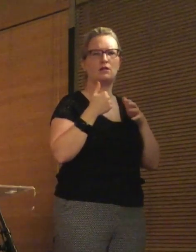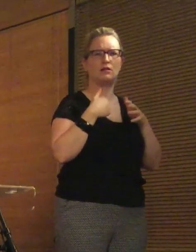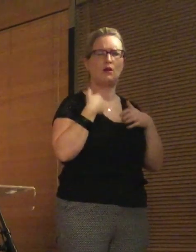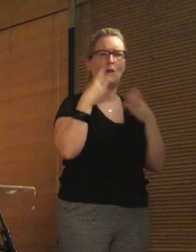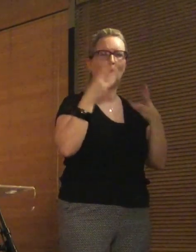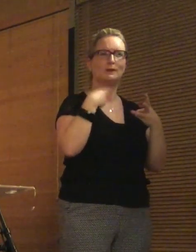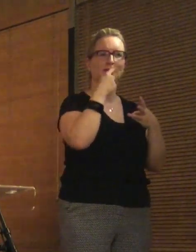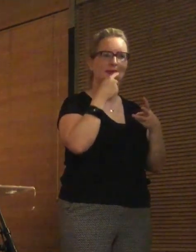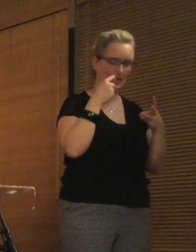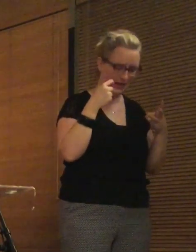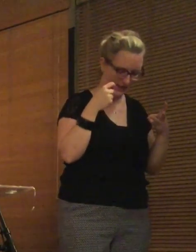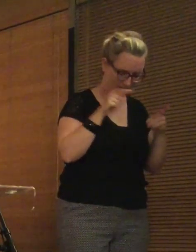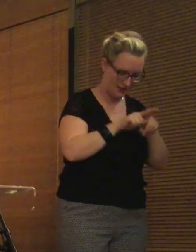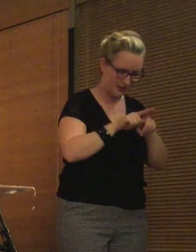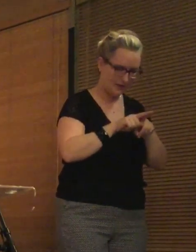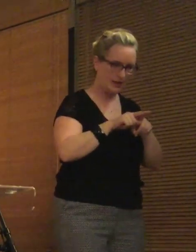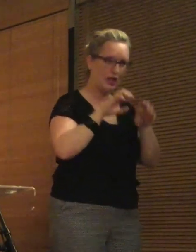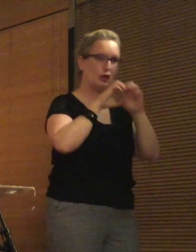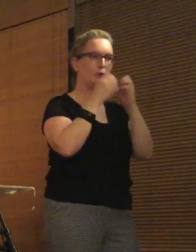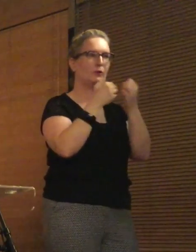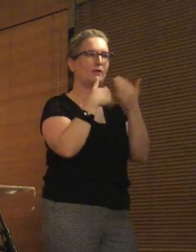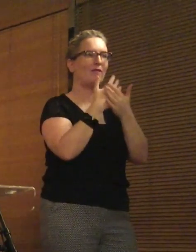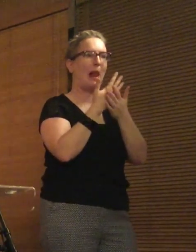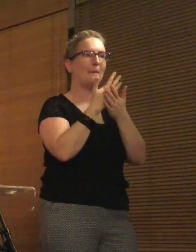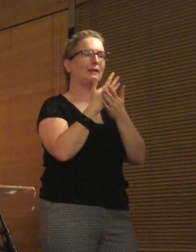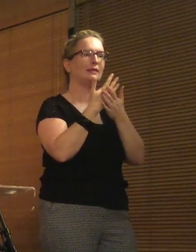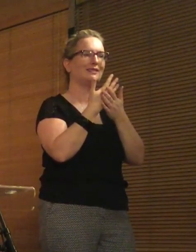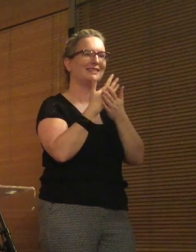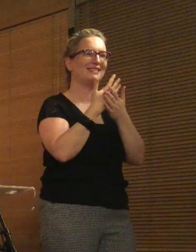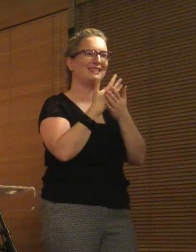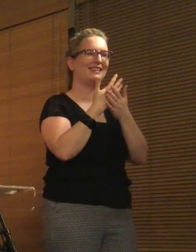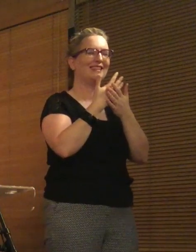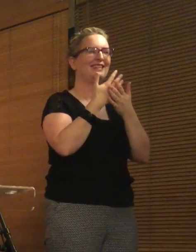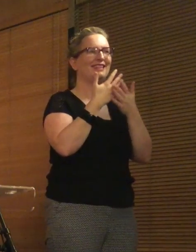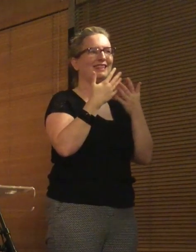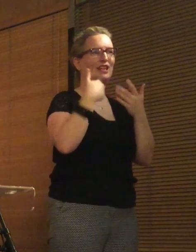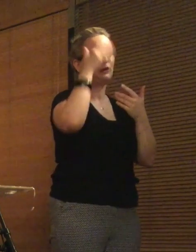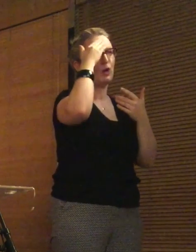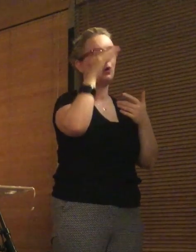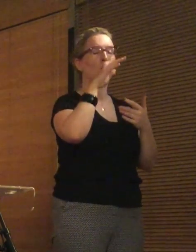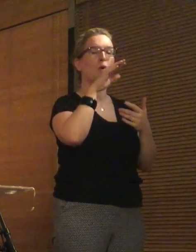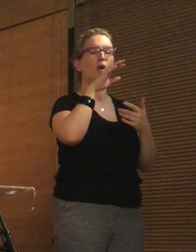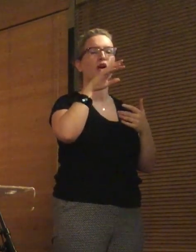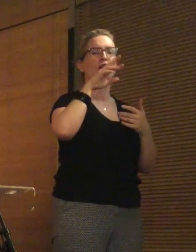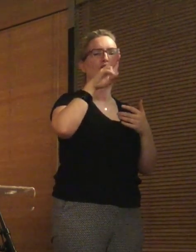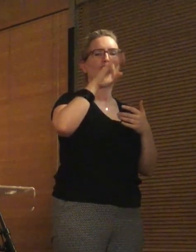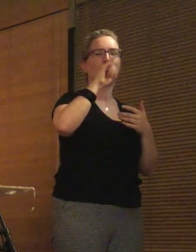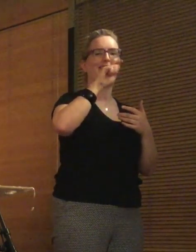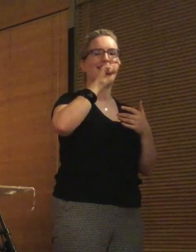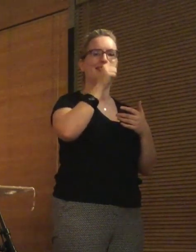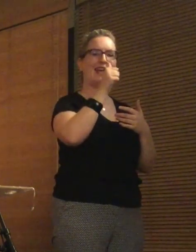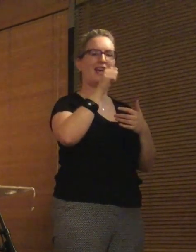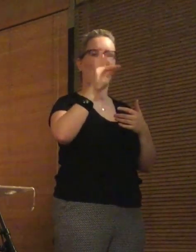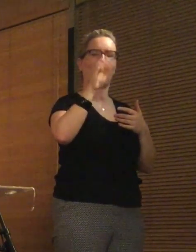I wanted to say in the community development about the indomitable Rita Fagan in St. Michael's.